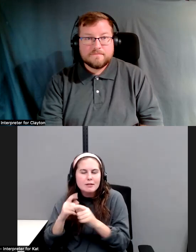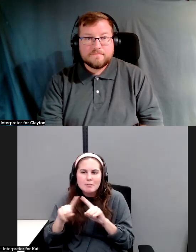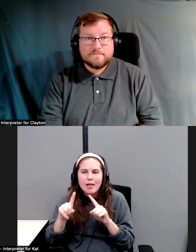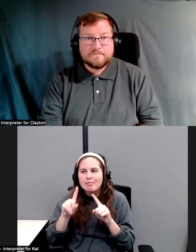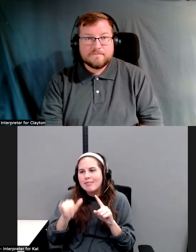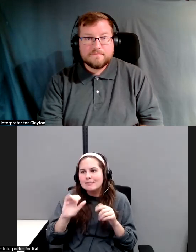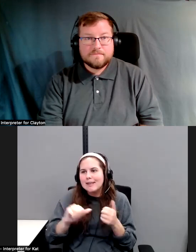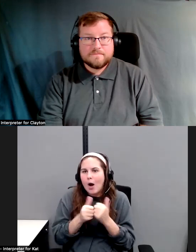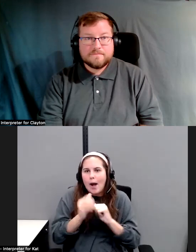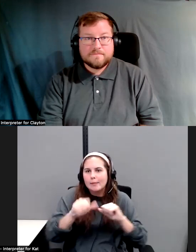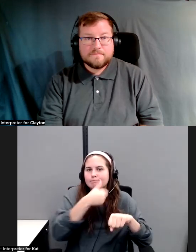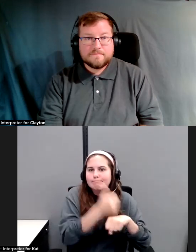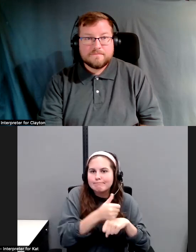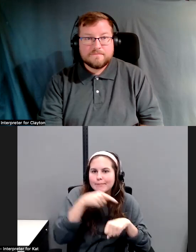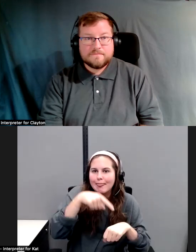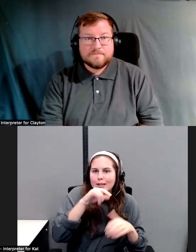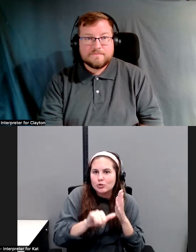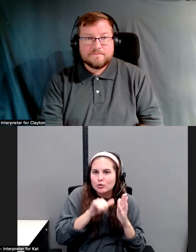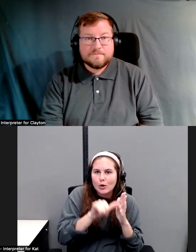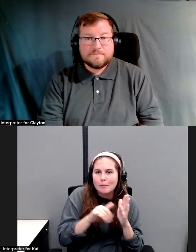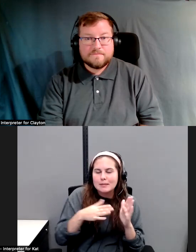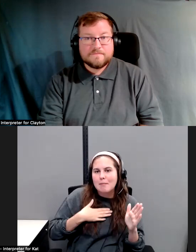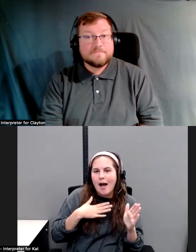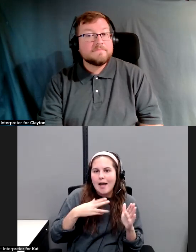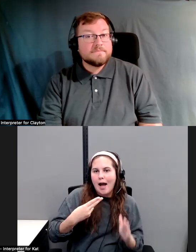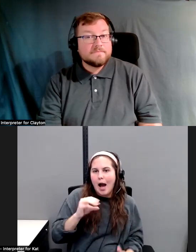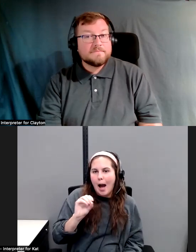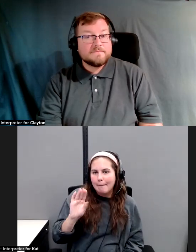podcast for my hobby.